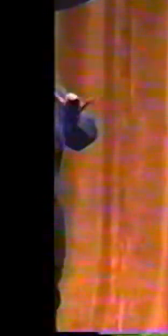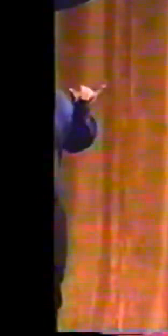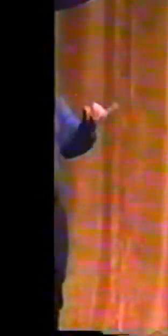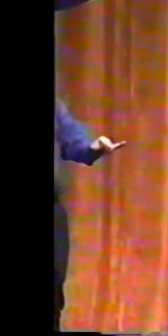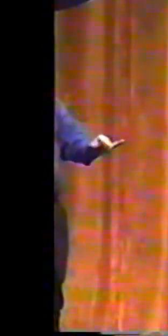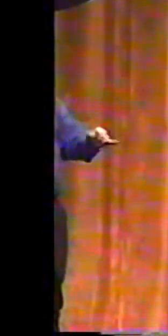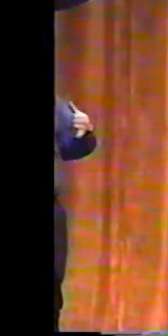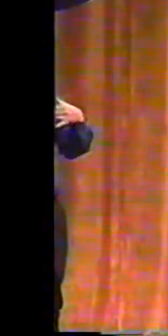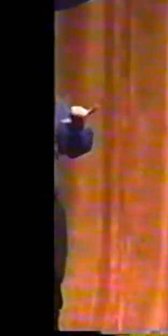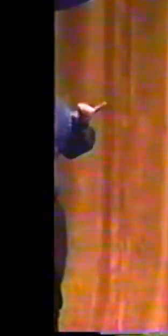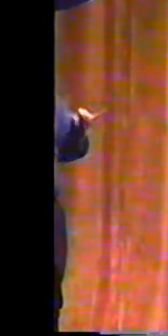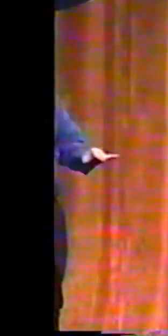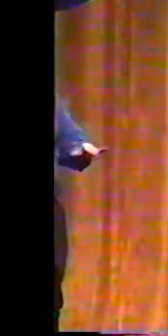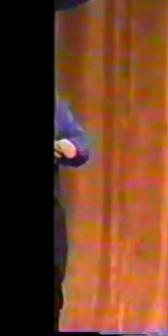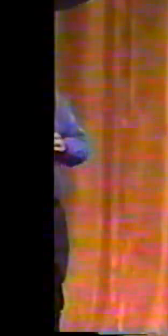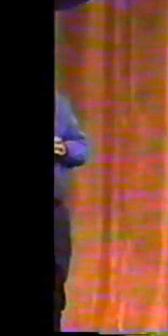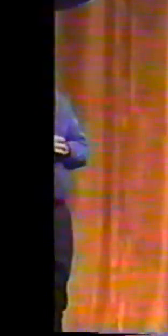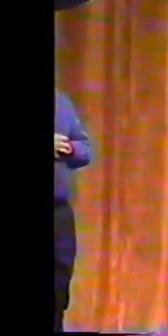Thank you.